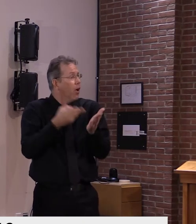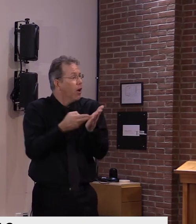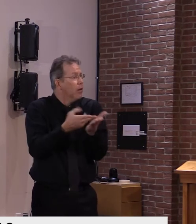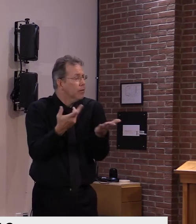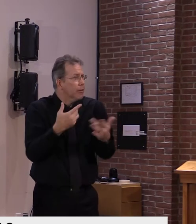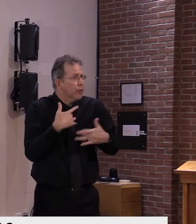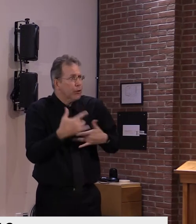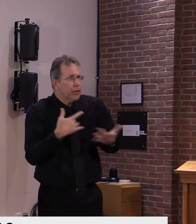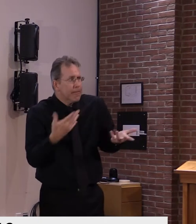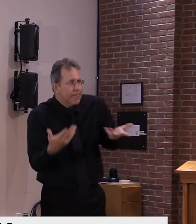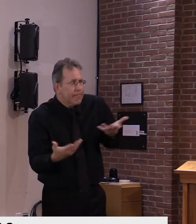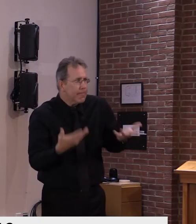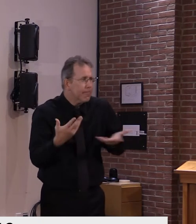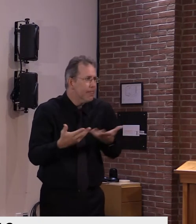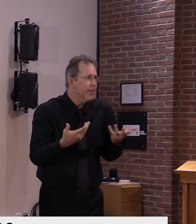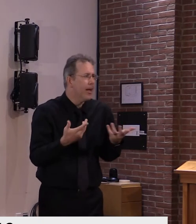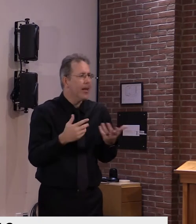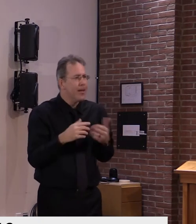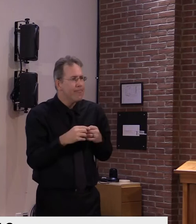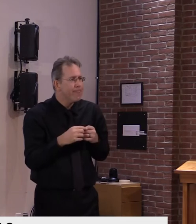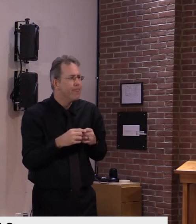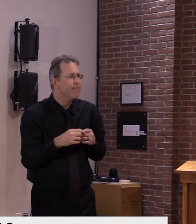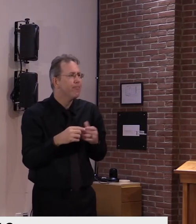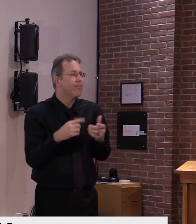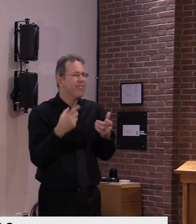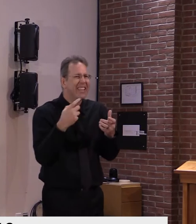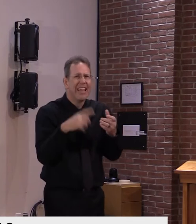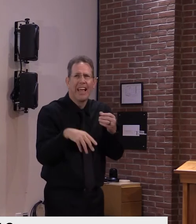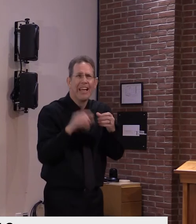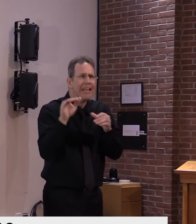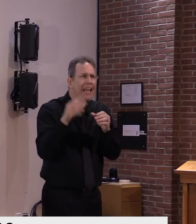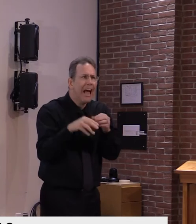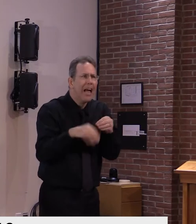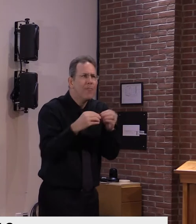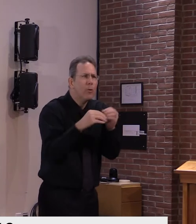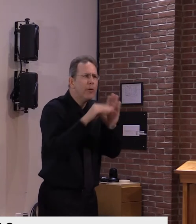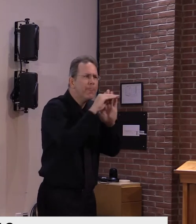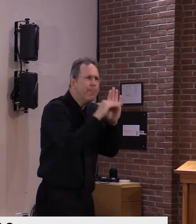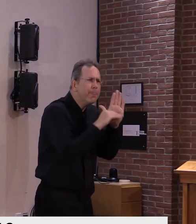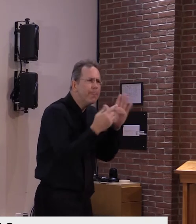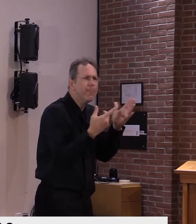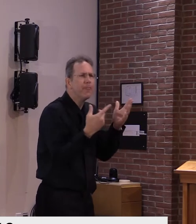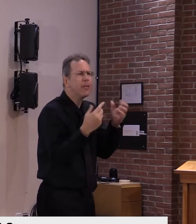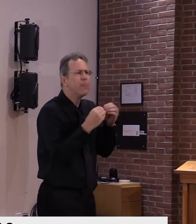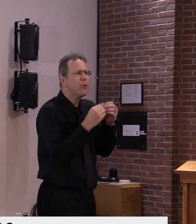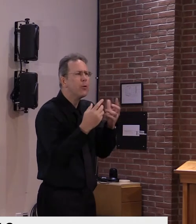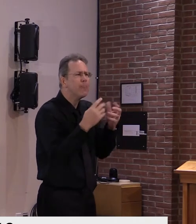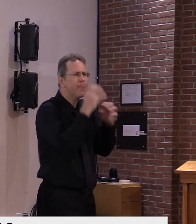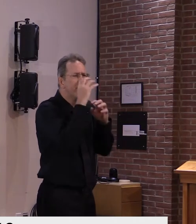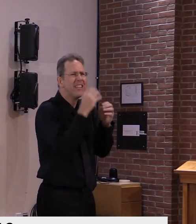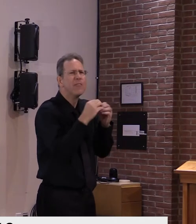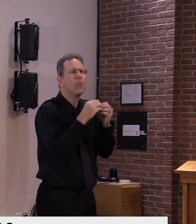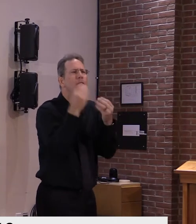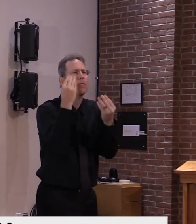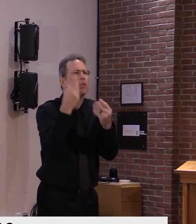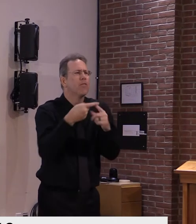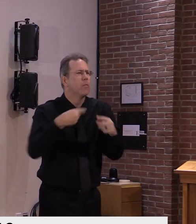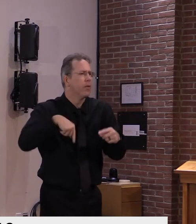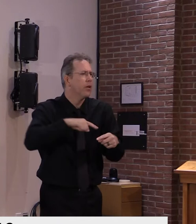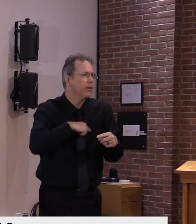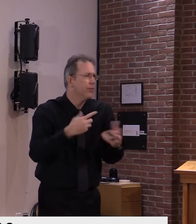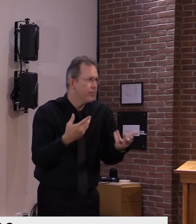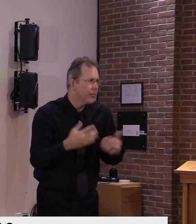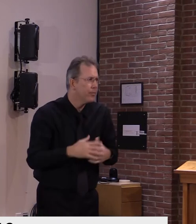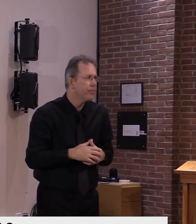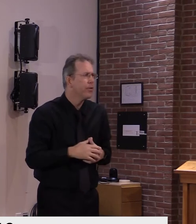additional guidance for them, and that ultimately culminated in the publishing of our guidance on Monday. but this balance districts are